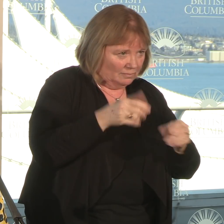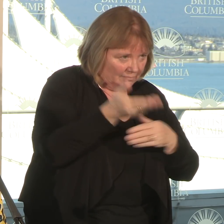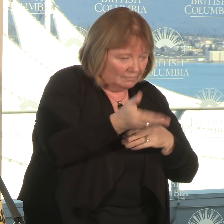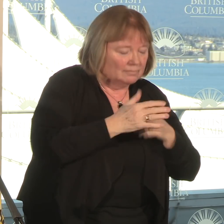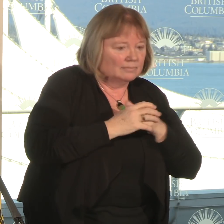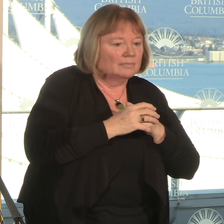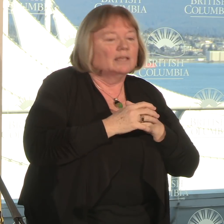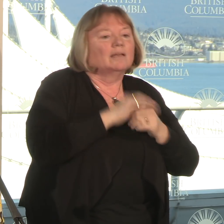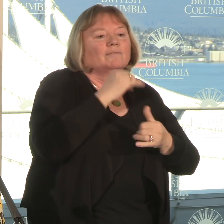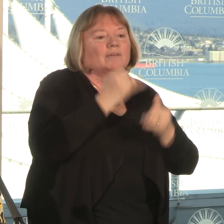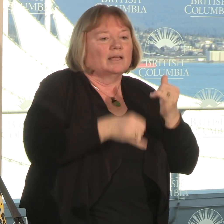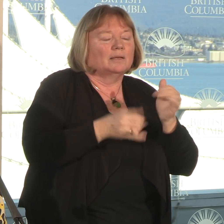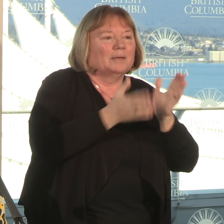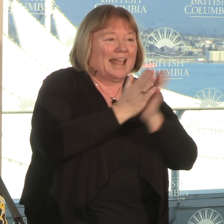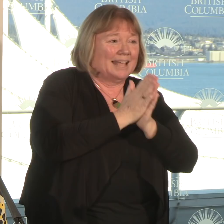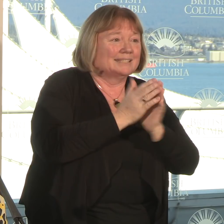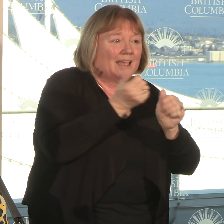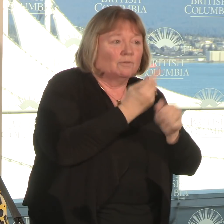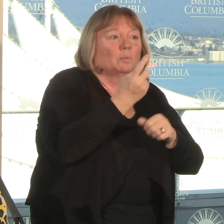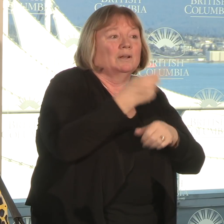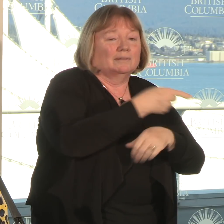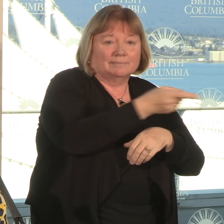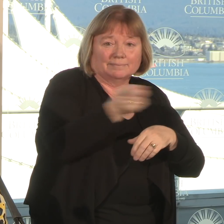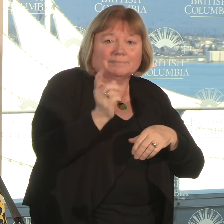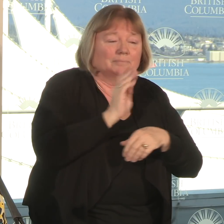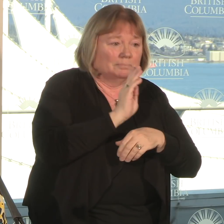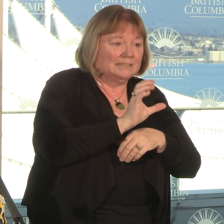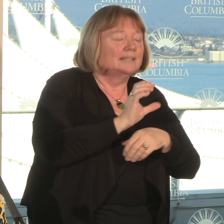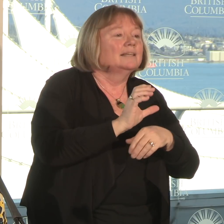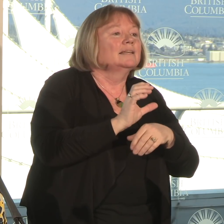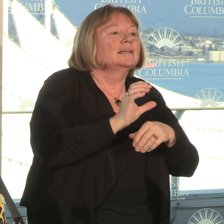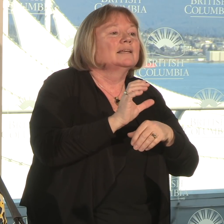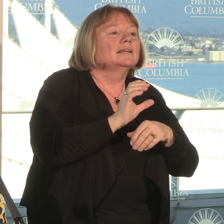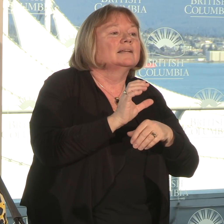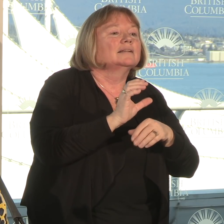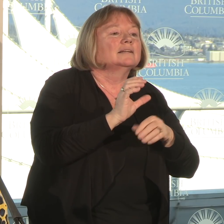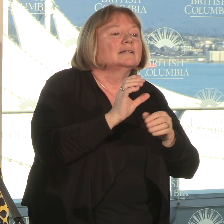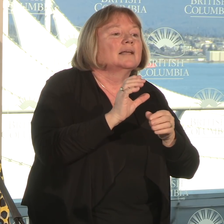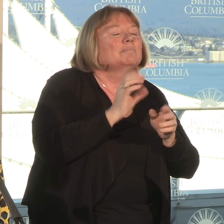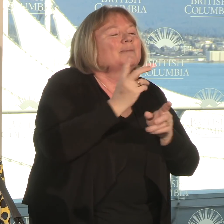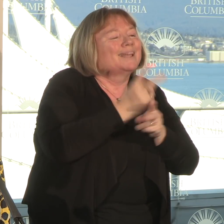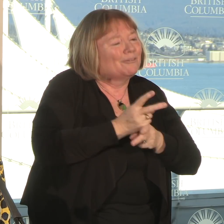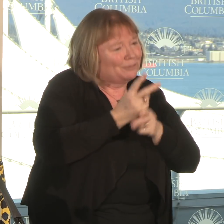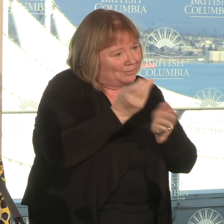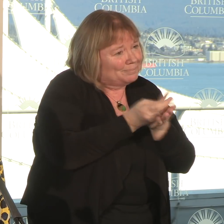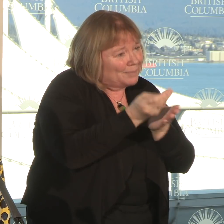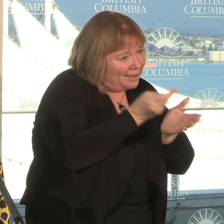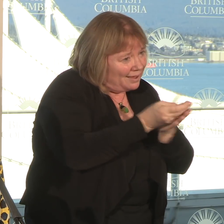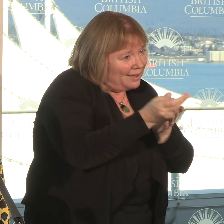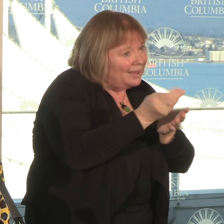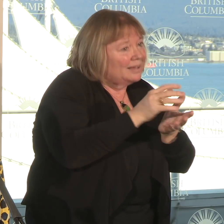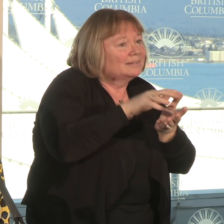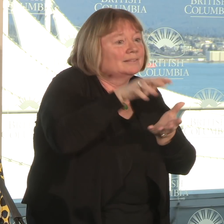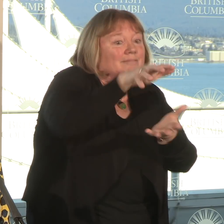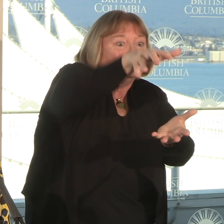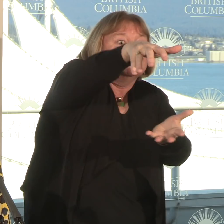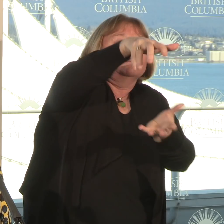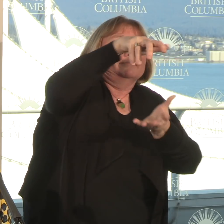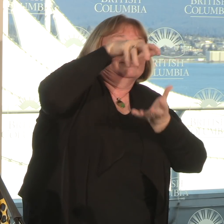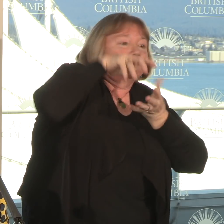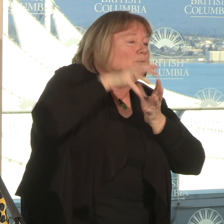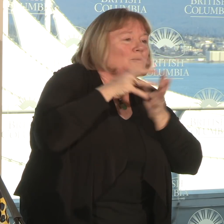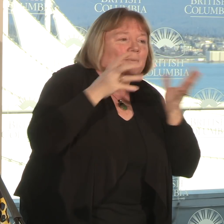And finally, I want to ask everybody in British Columbia to be measured in their purchase of groceries and other basic necessities.